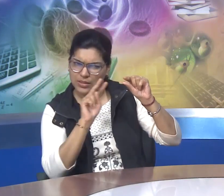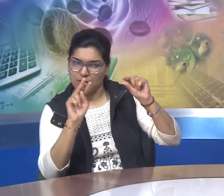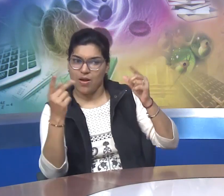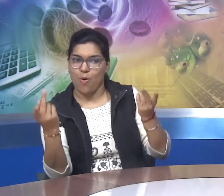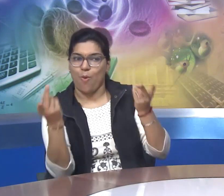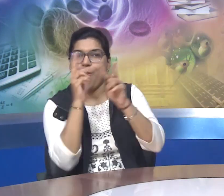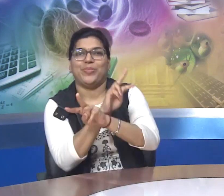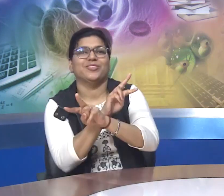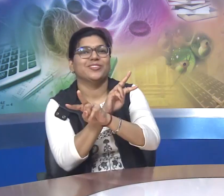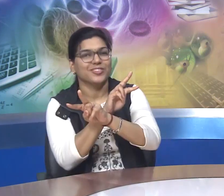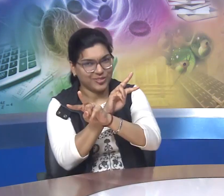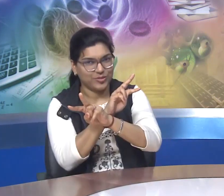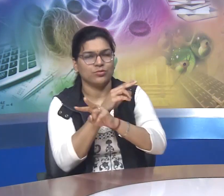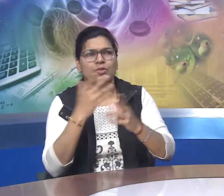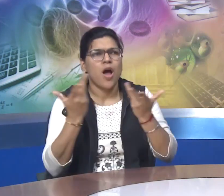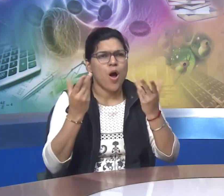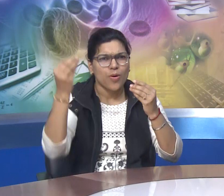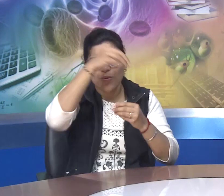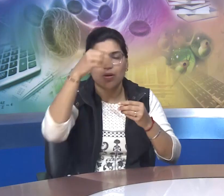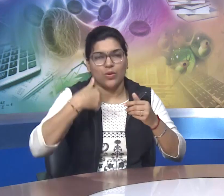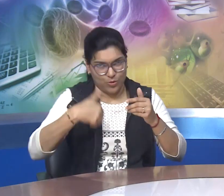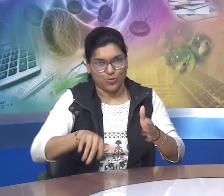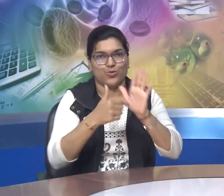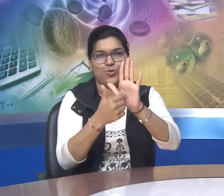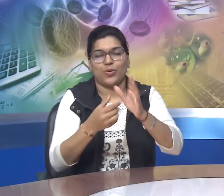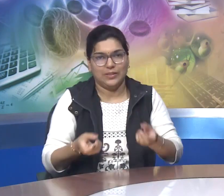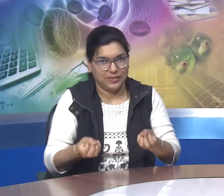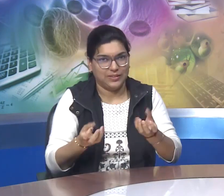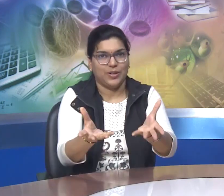is the opposite of active voice.